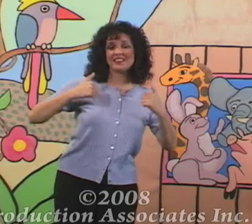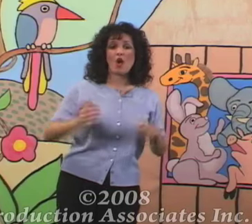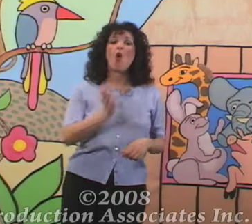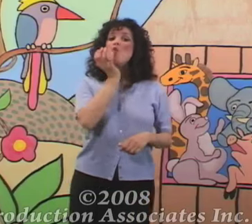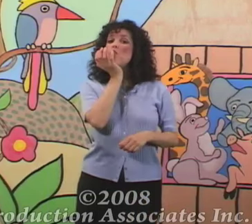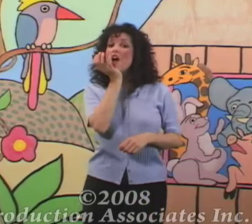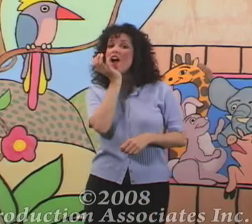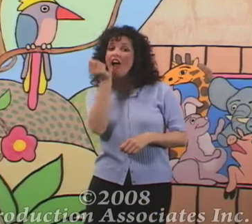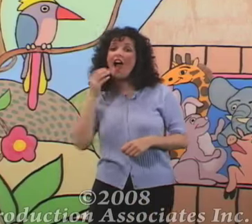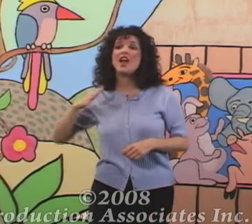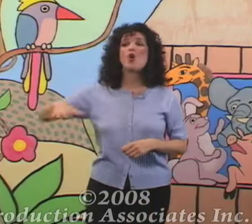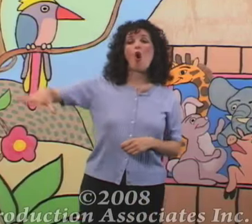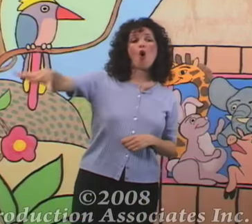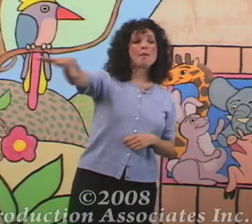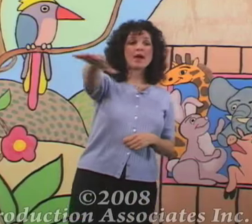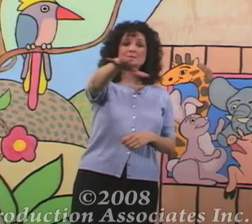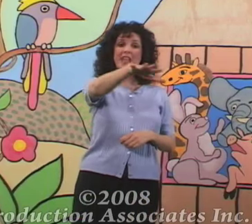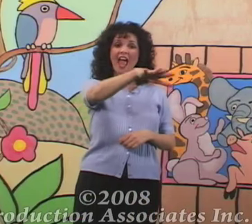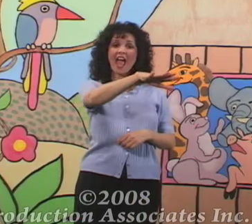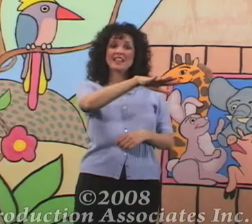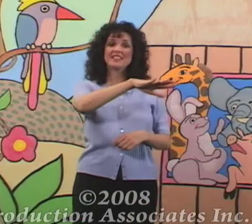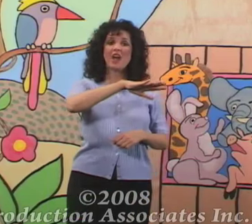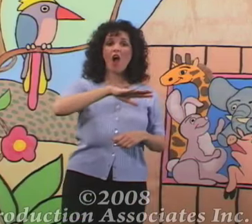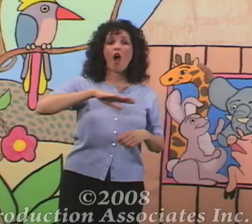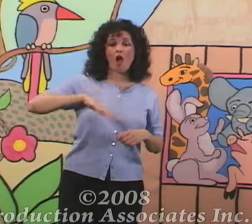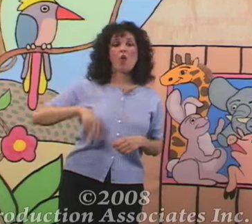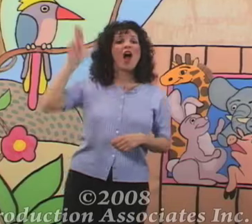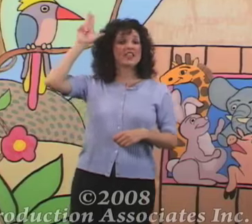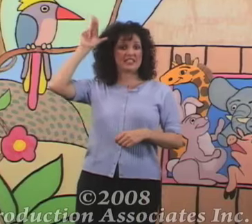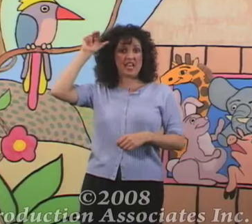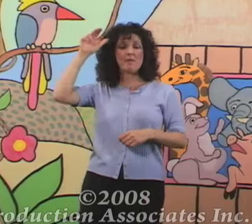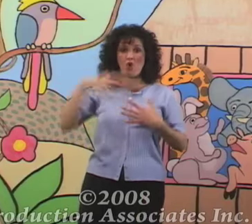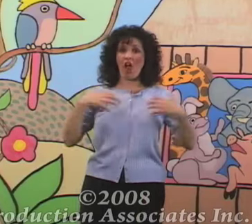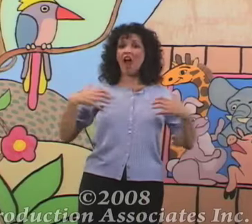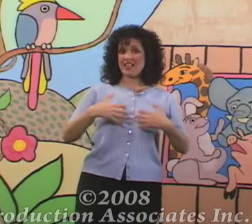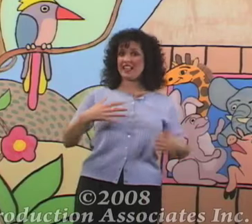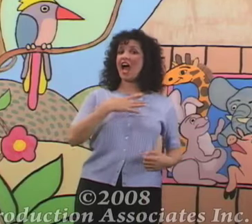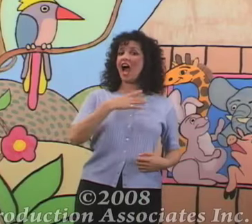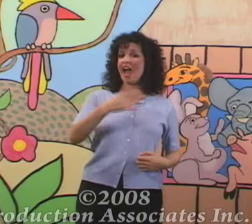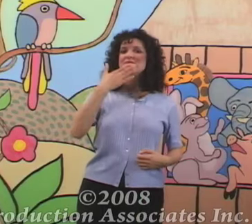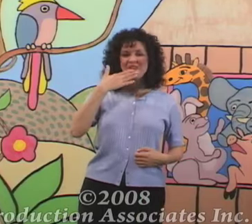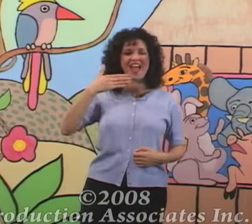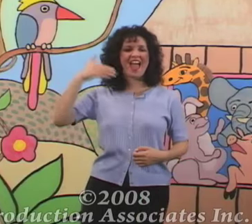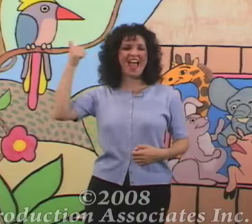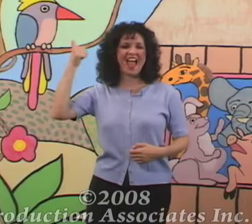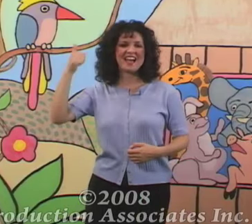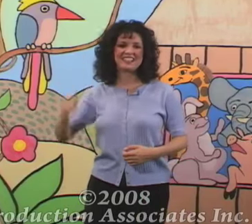Wide open plains are what zebras like best.